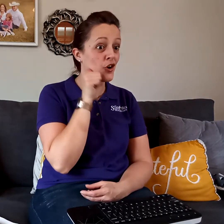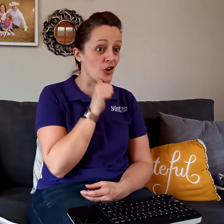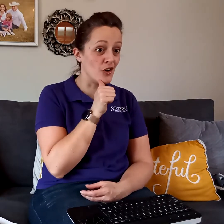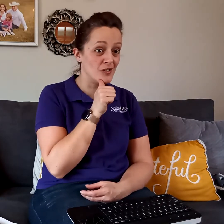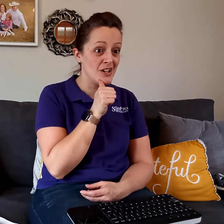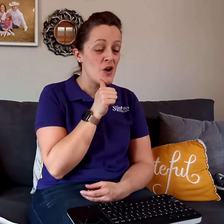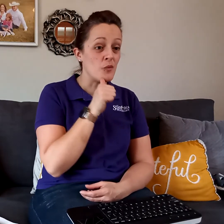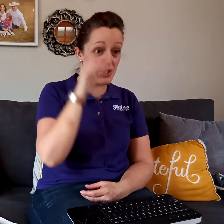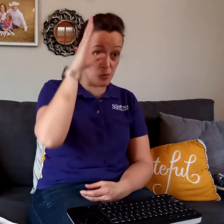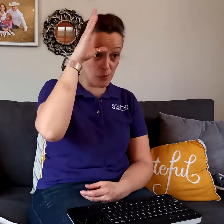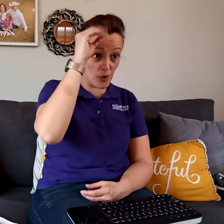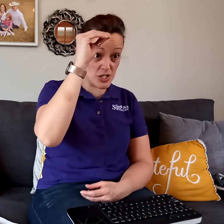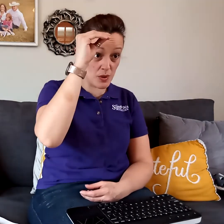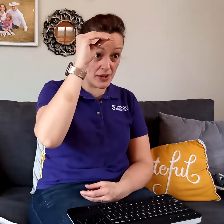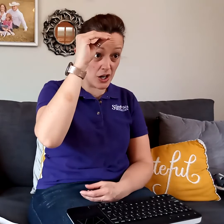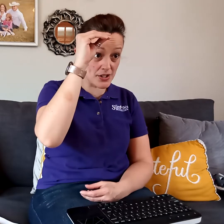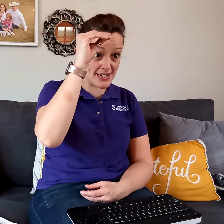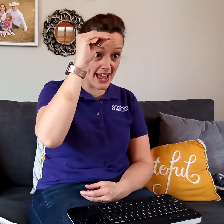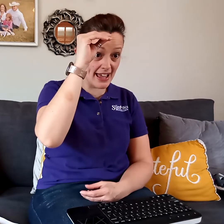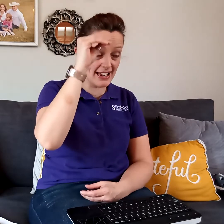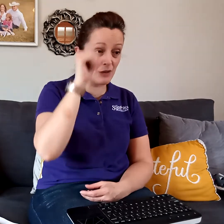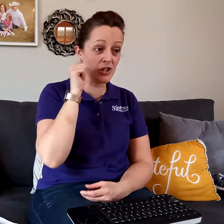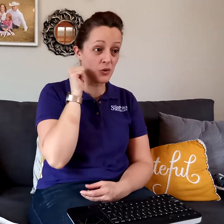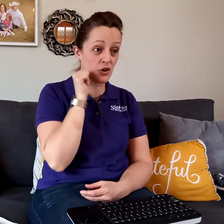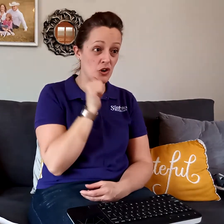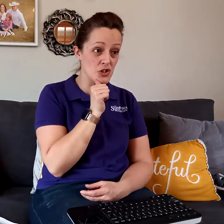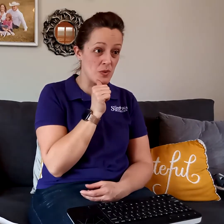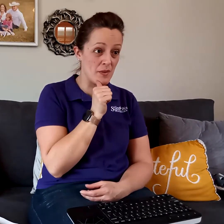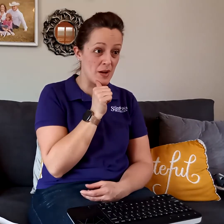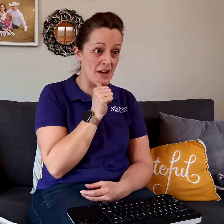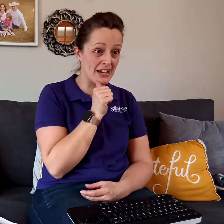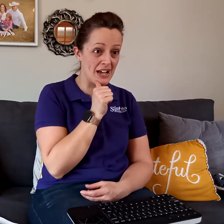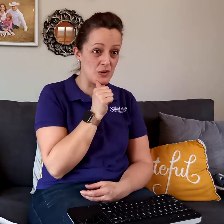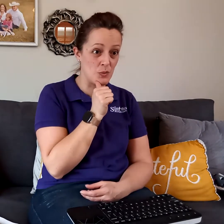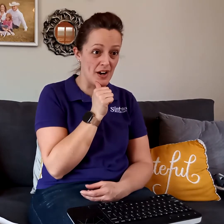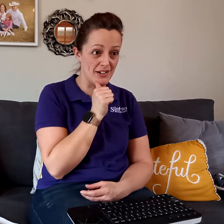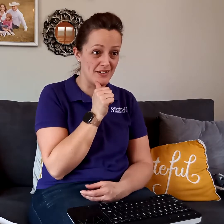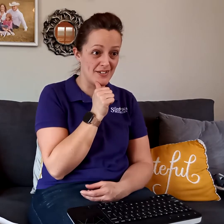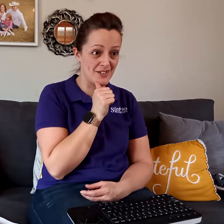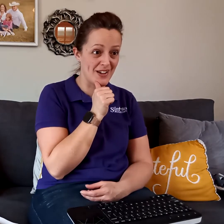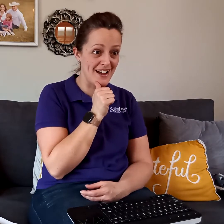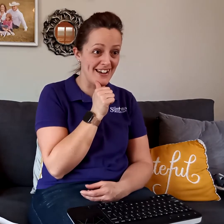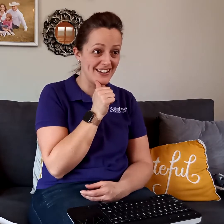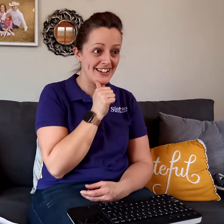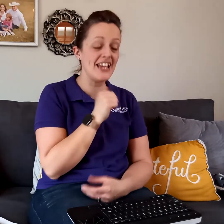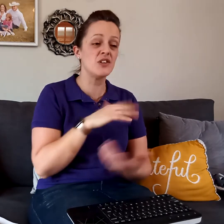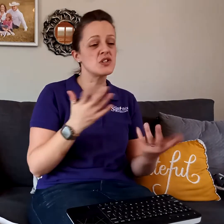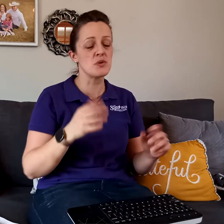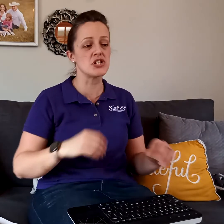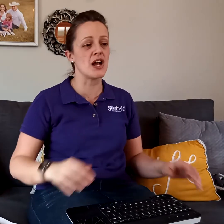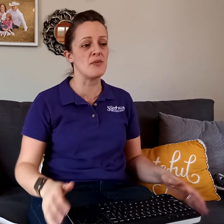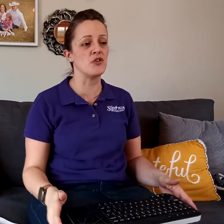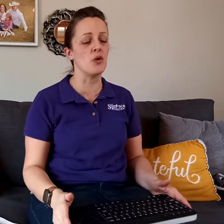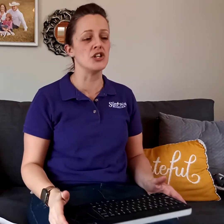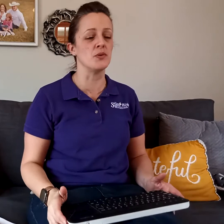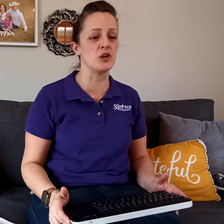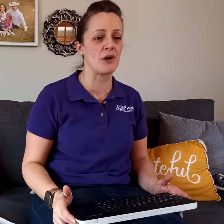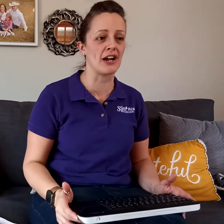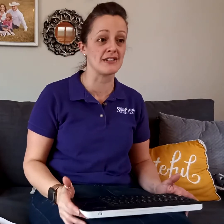Girl. We do boys when we go to 10, and we do girls when we come back down to 1. Okay? And you can switch it up if you want to when you're practicing, but